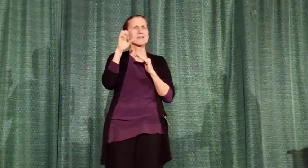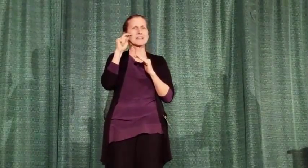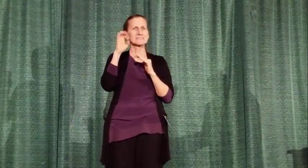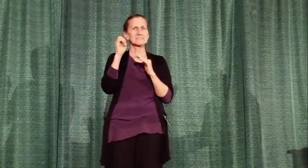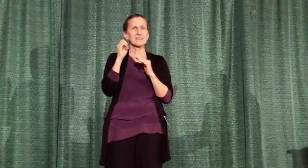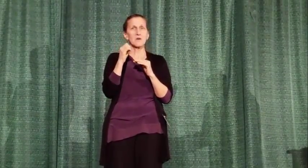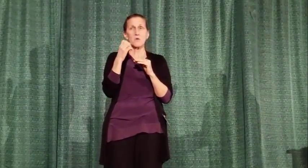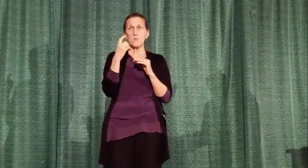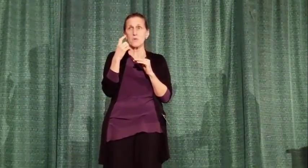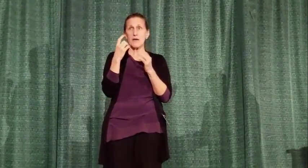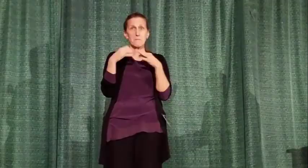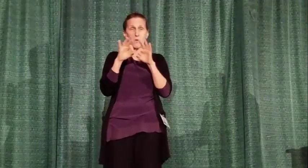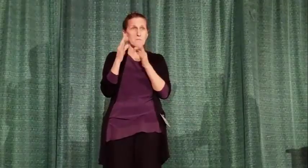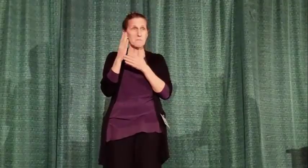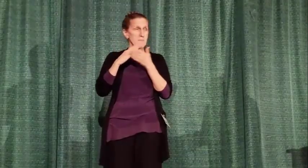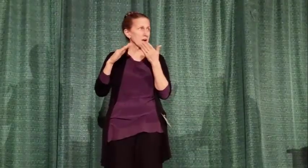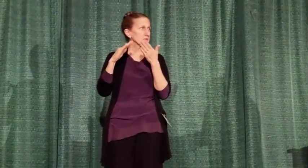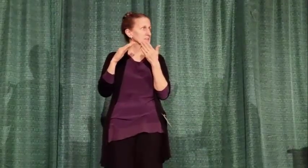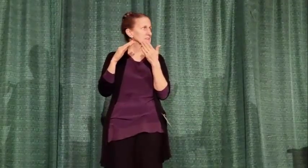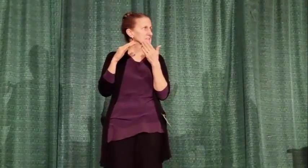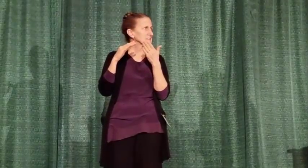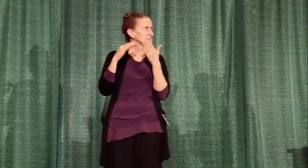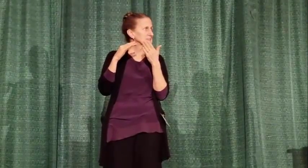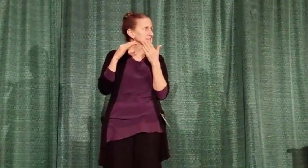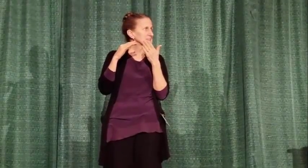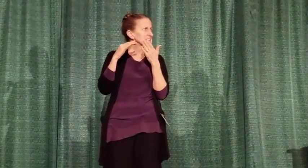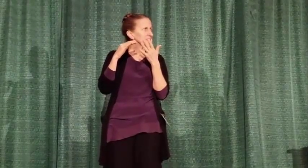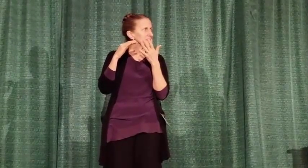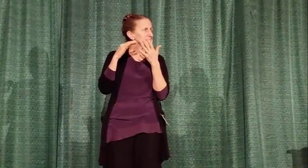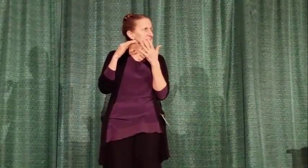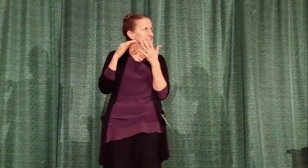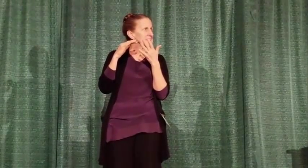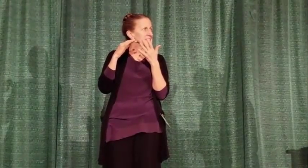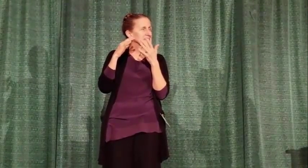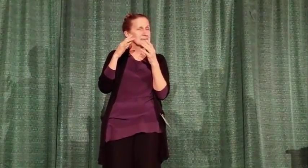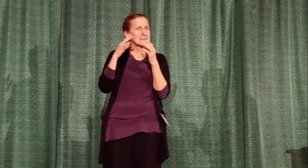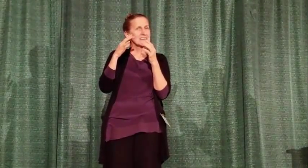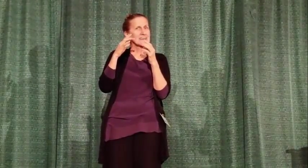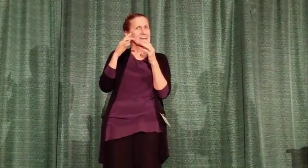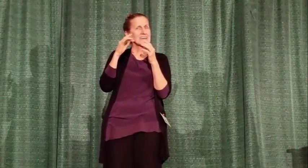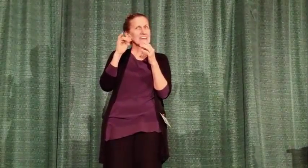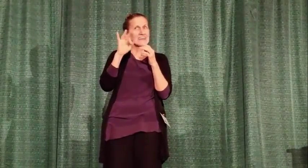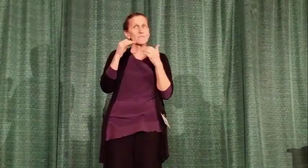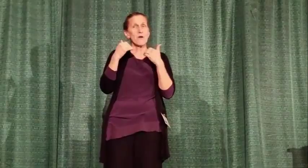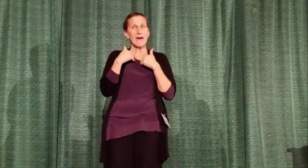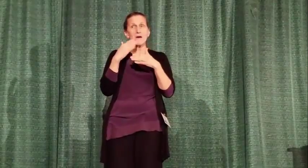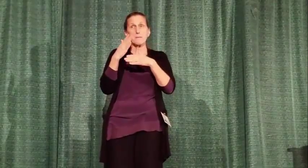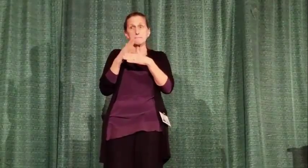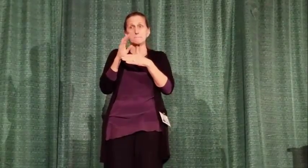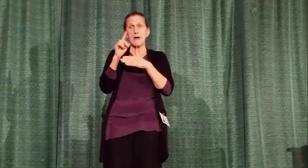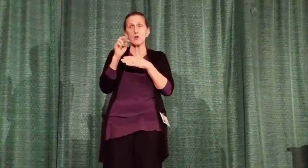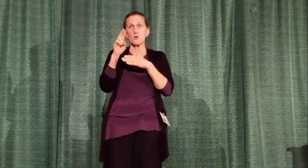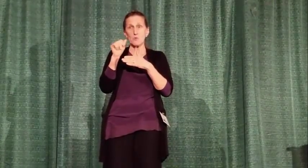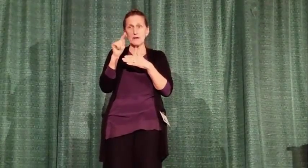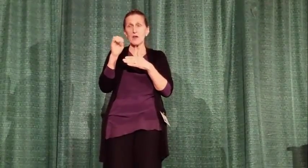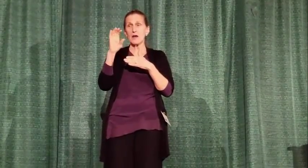of the mechanisms that extends lifespan of these animals is by when you have moderate caloric restriction, you